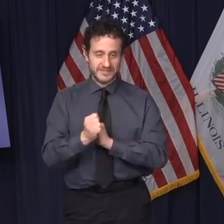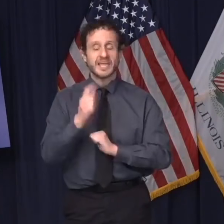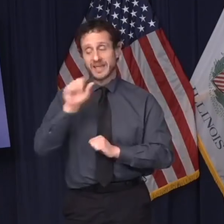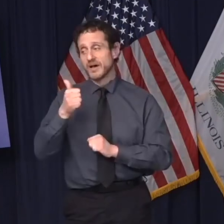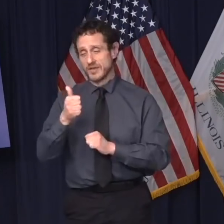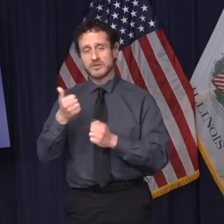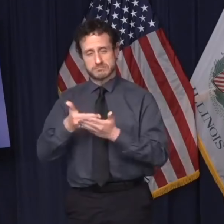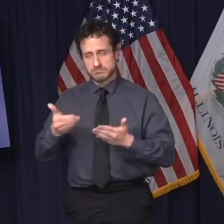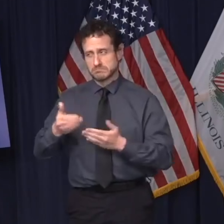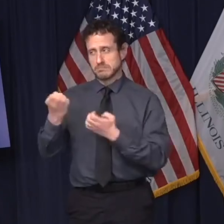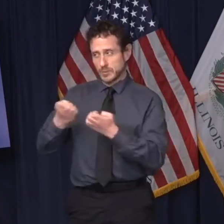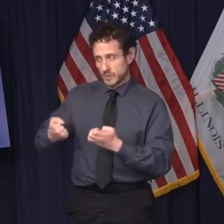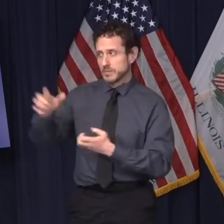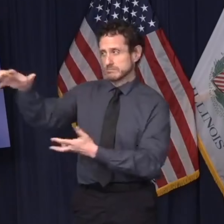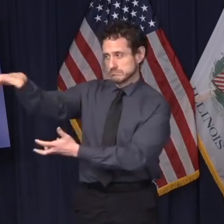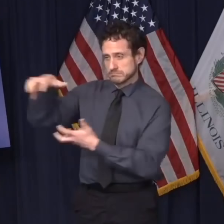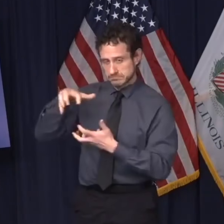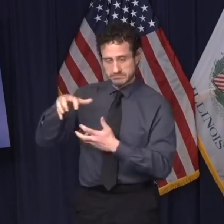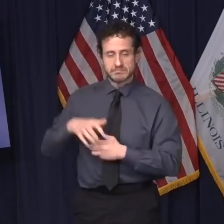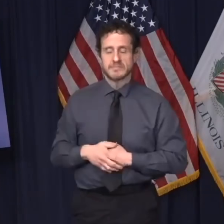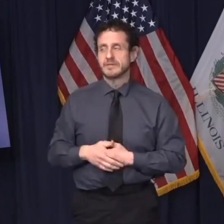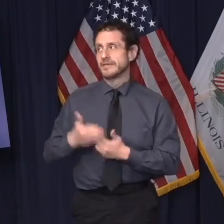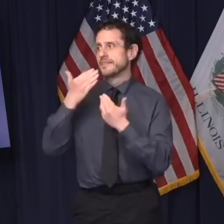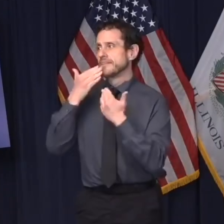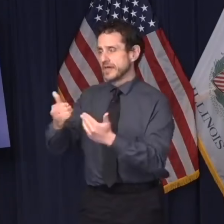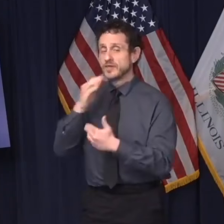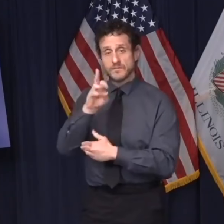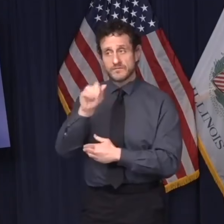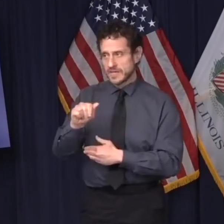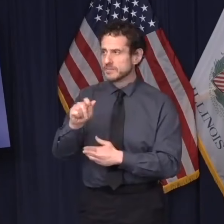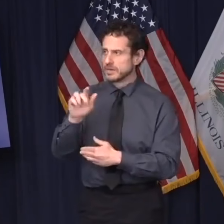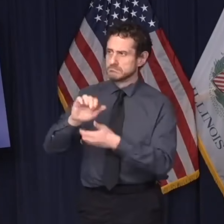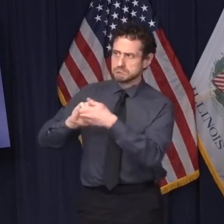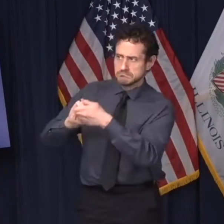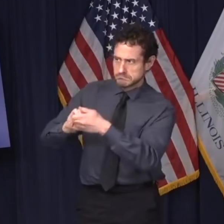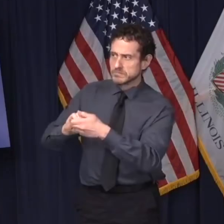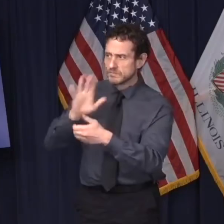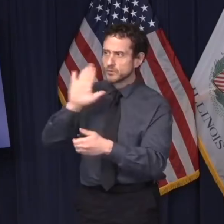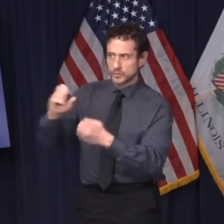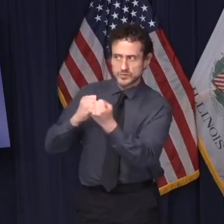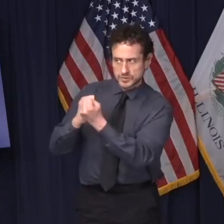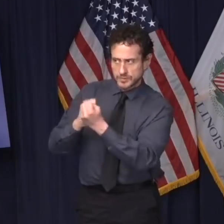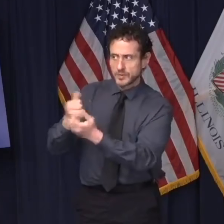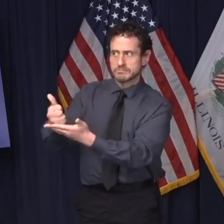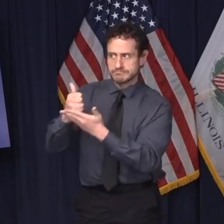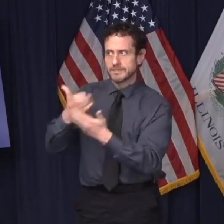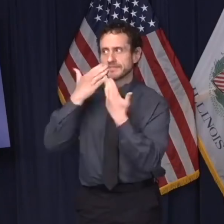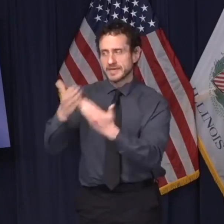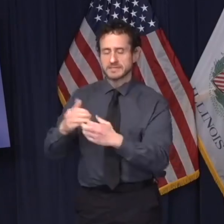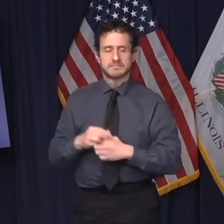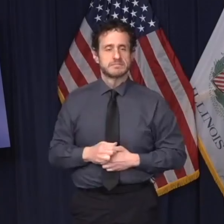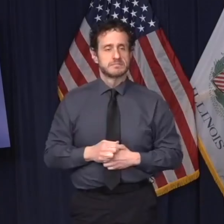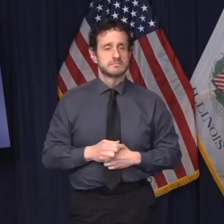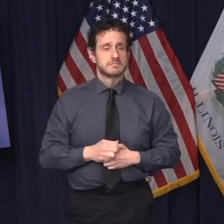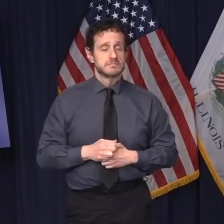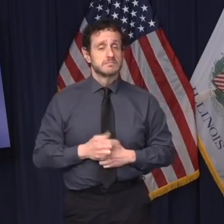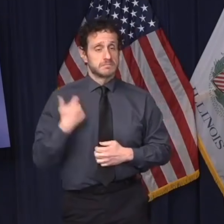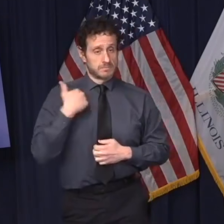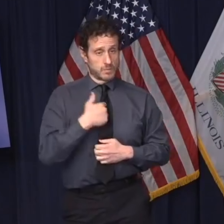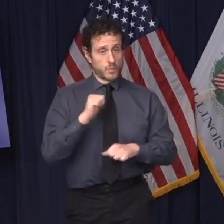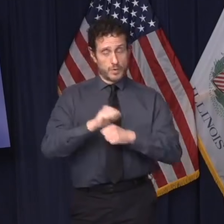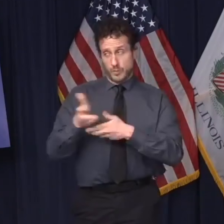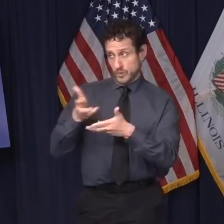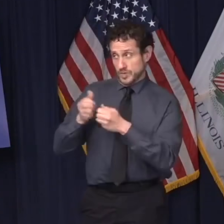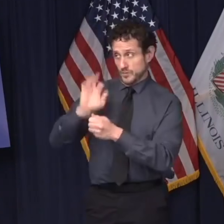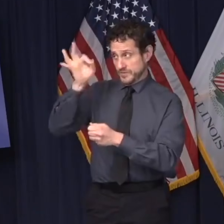supplies. And I'm grateful to our partners at FEMA for this support. We're also working with the federal government